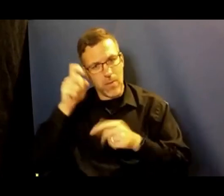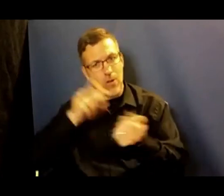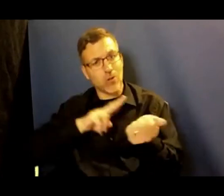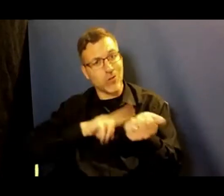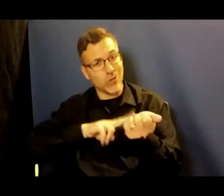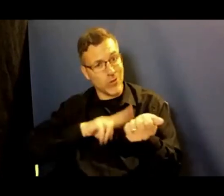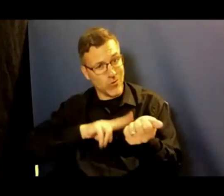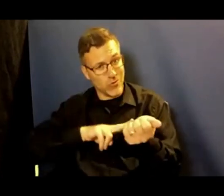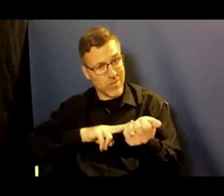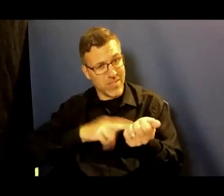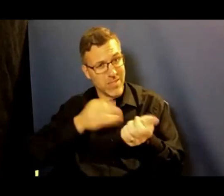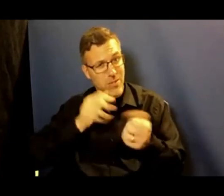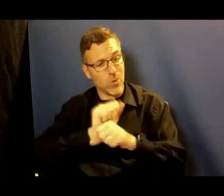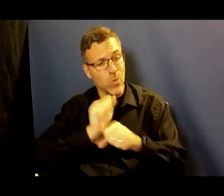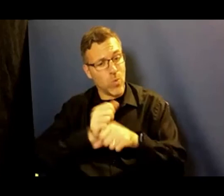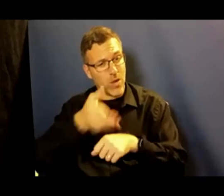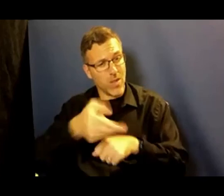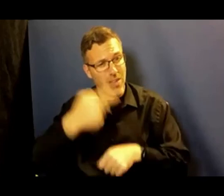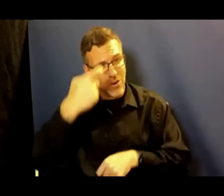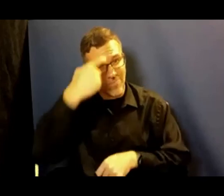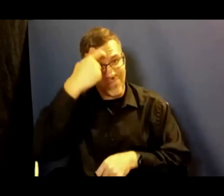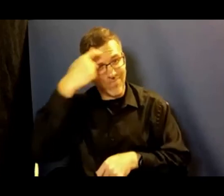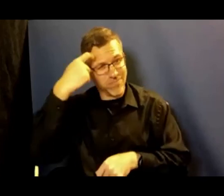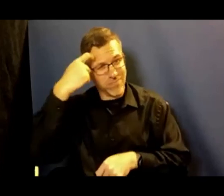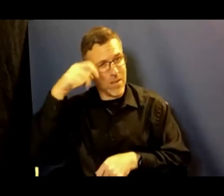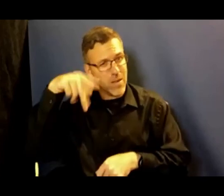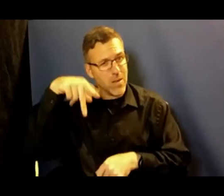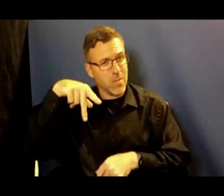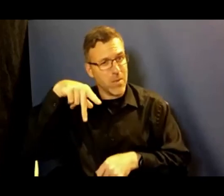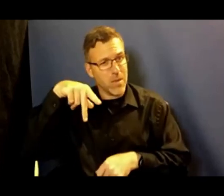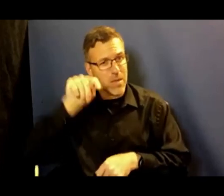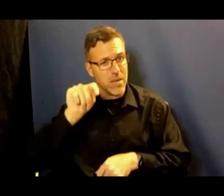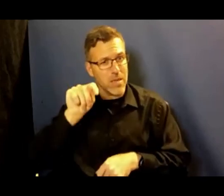and trauma. And so we've had to ask other parts of the hospital to help.